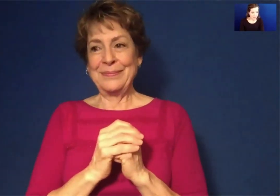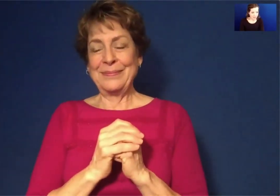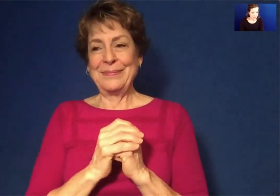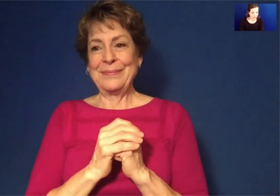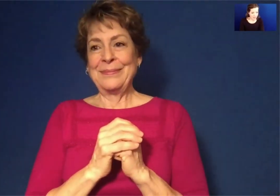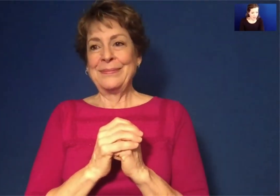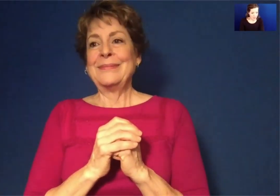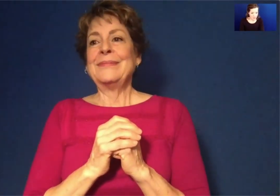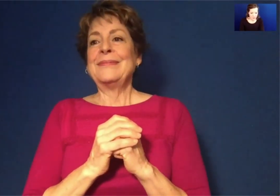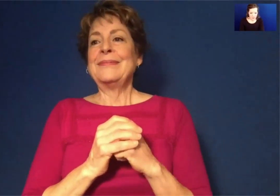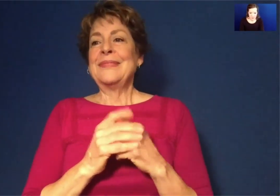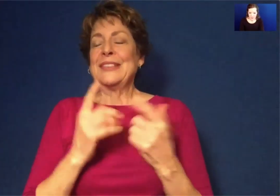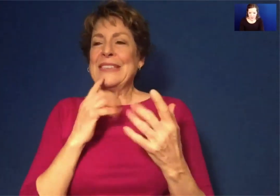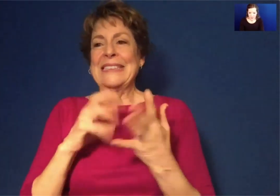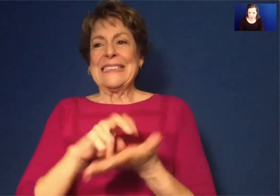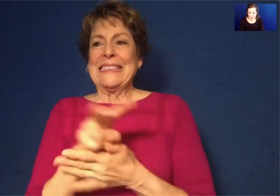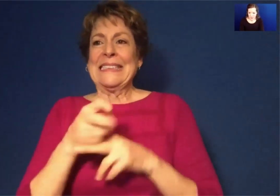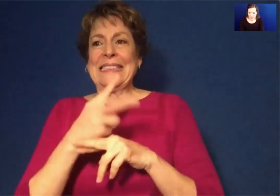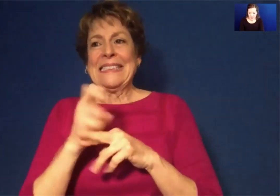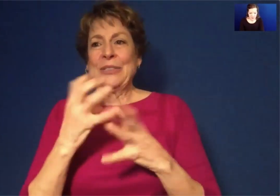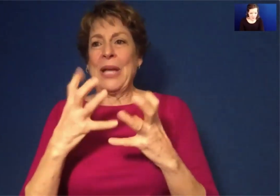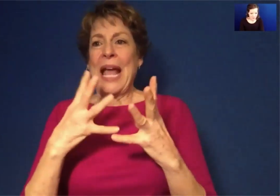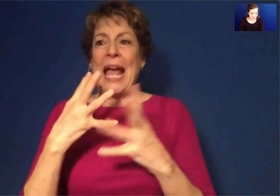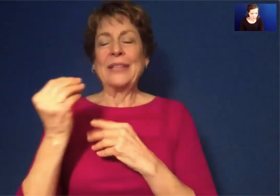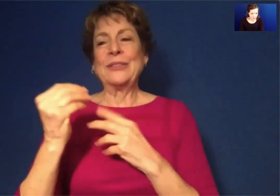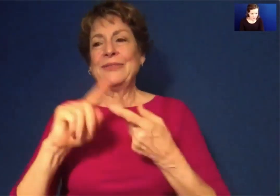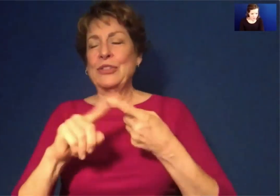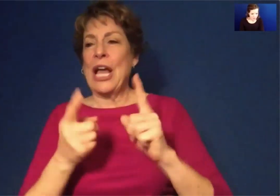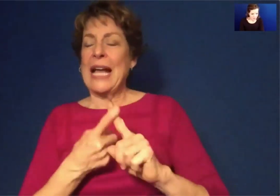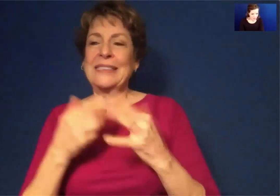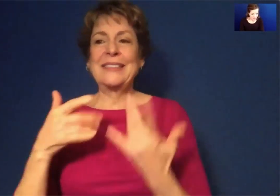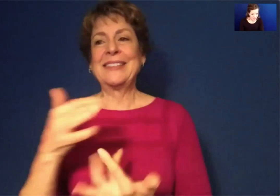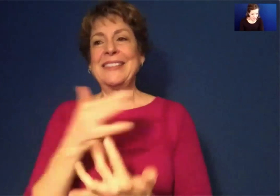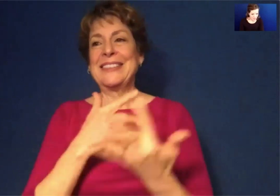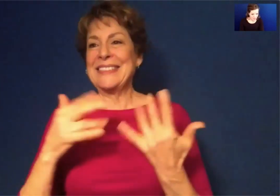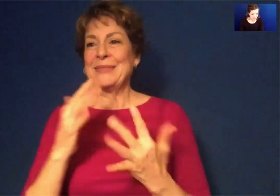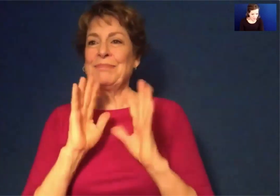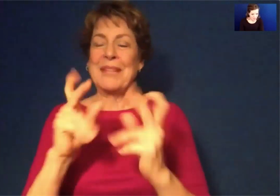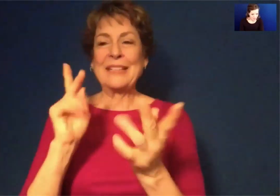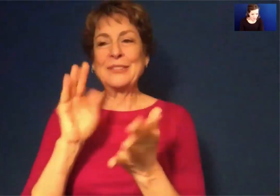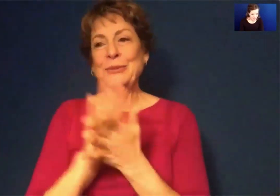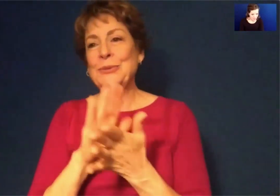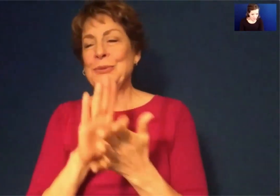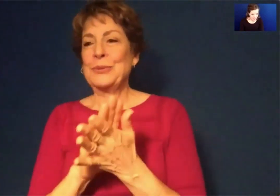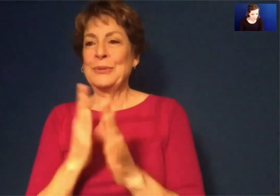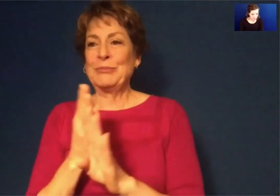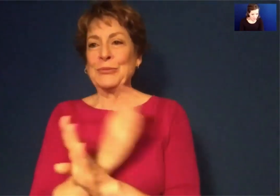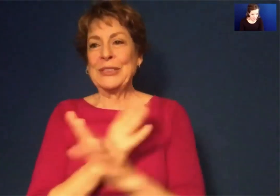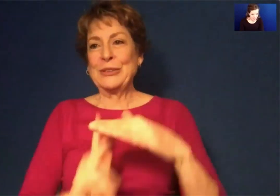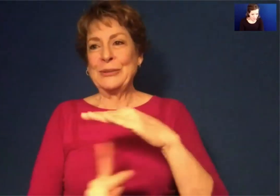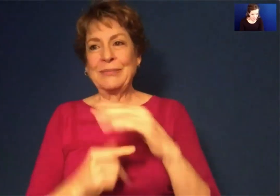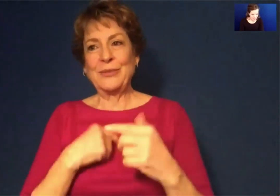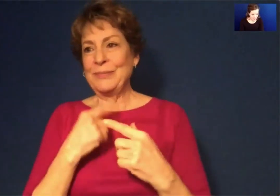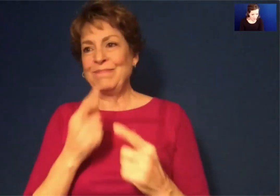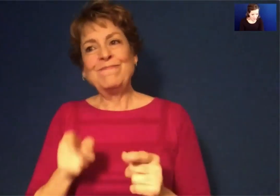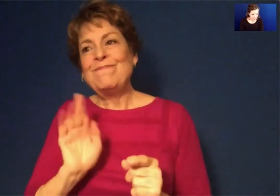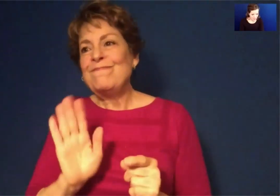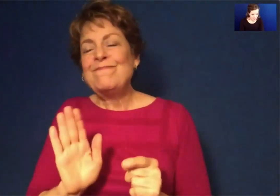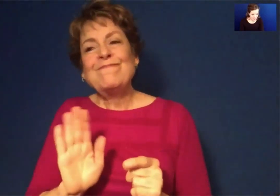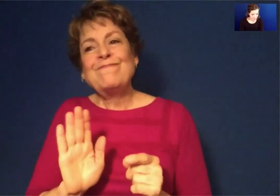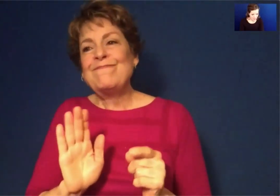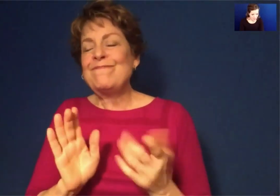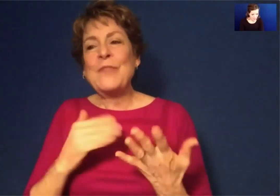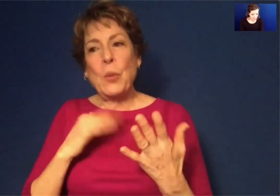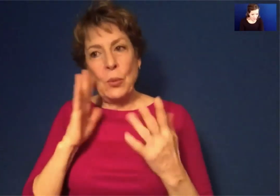to preschool. And what I tell him and what I will tell for everyone is that this is a virus that spreads from one person